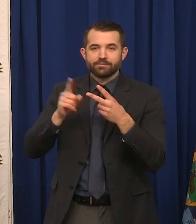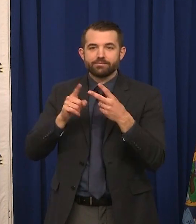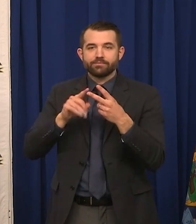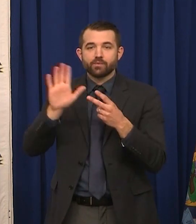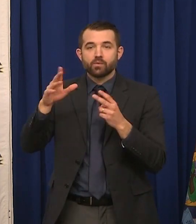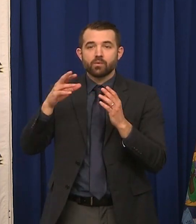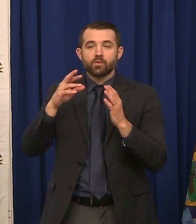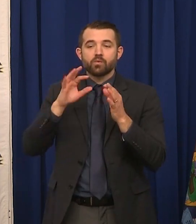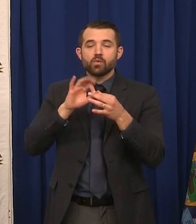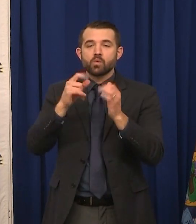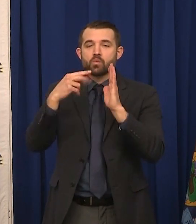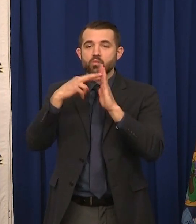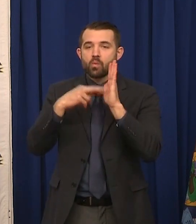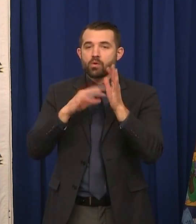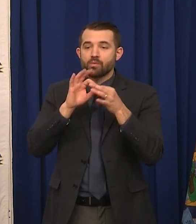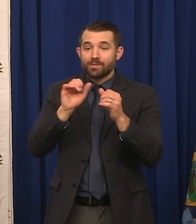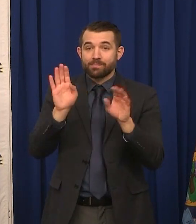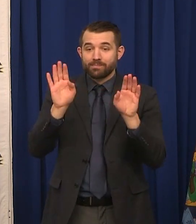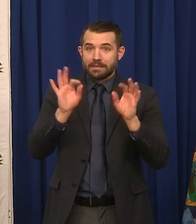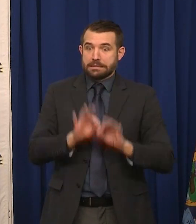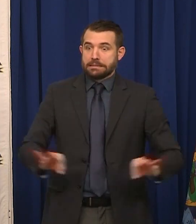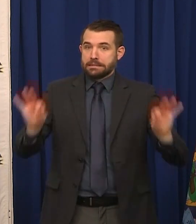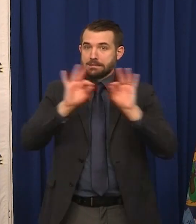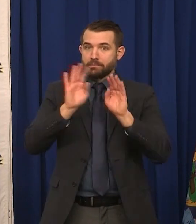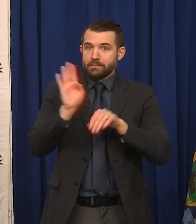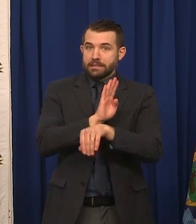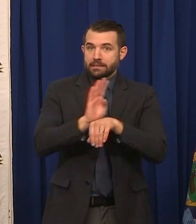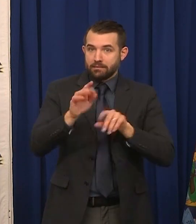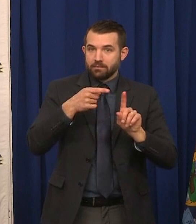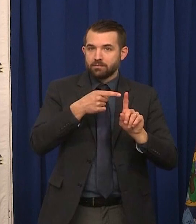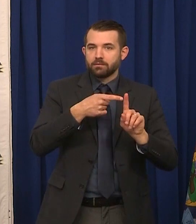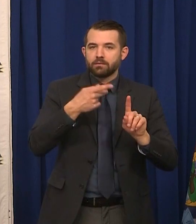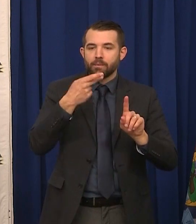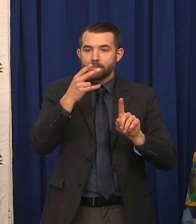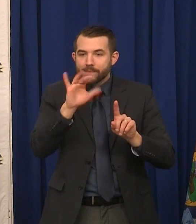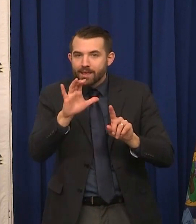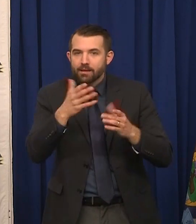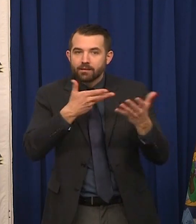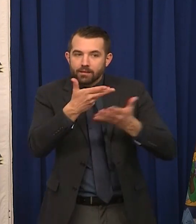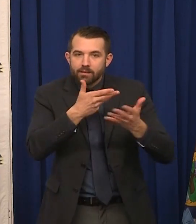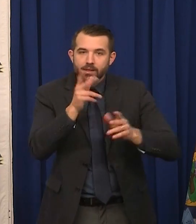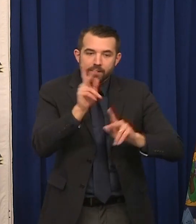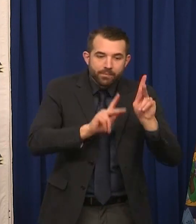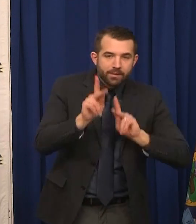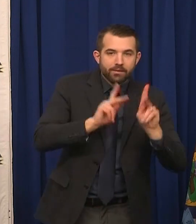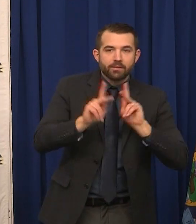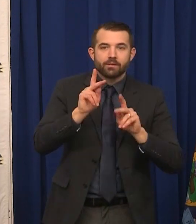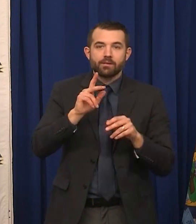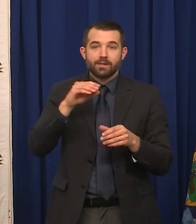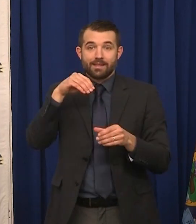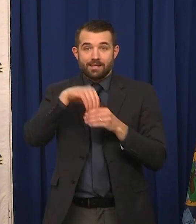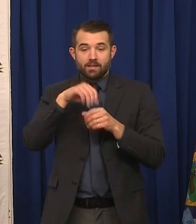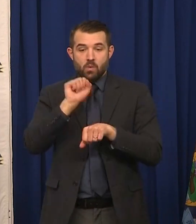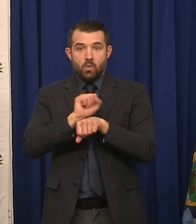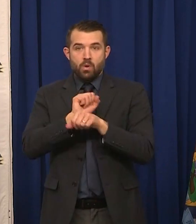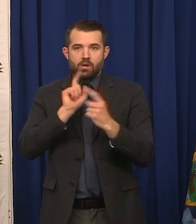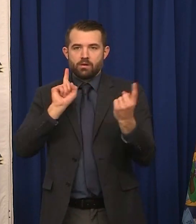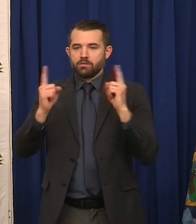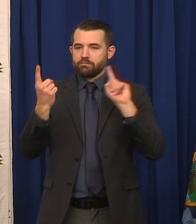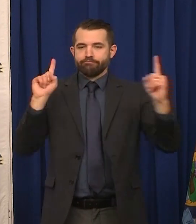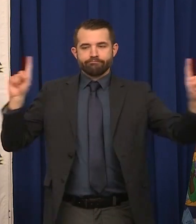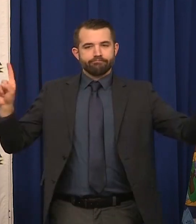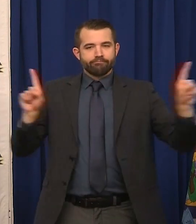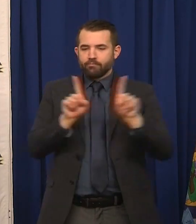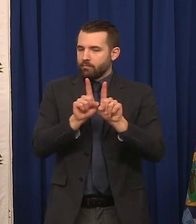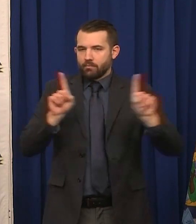the density of individuals. We are continuing to work with the governor's office, the commissioner's office on a daily basis to evaluate